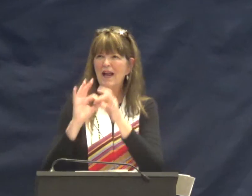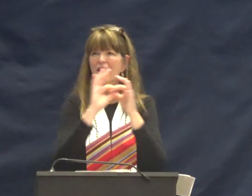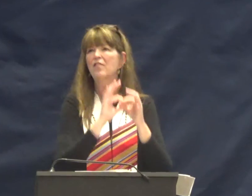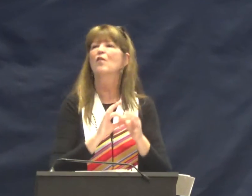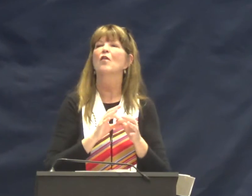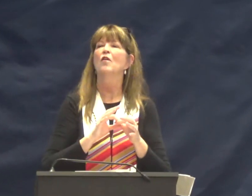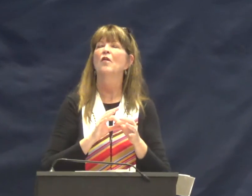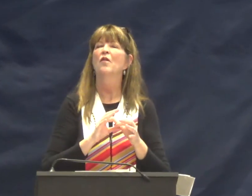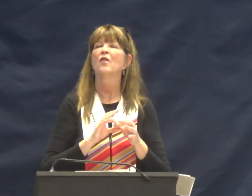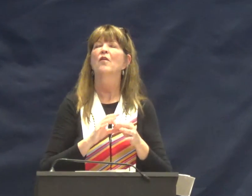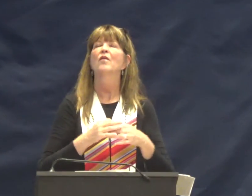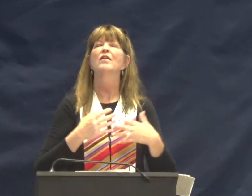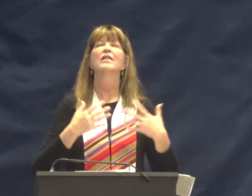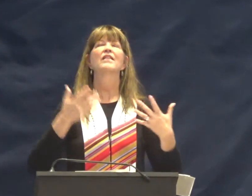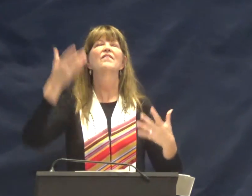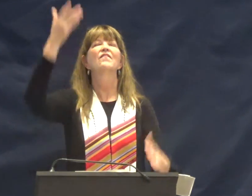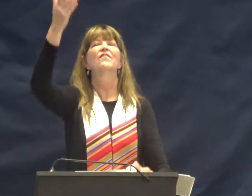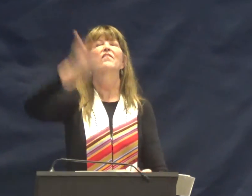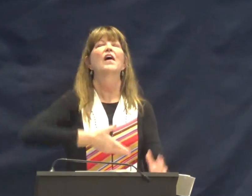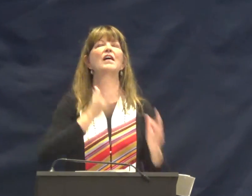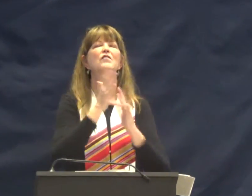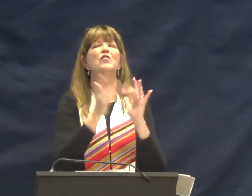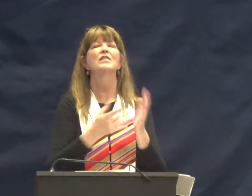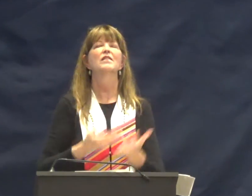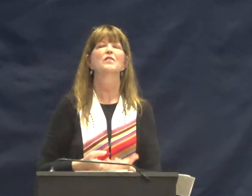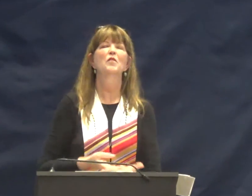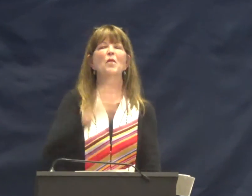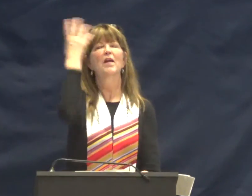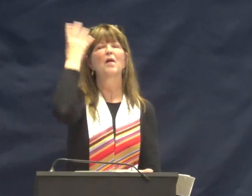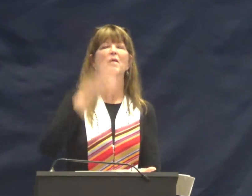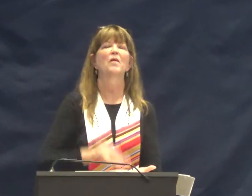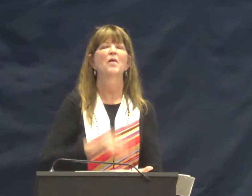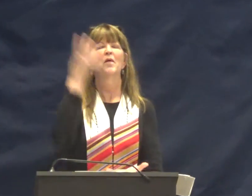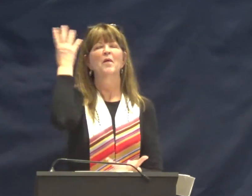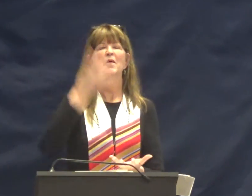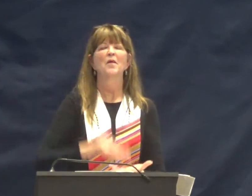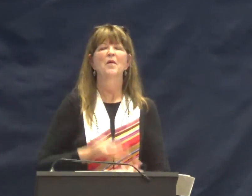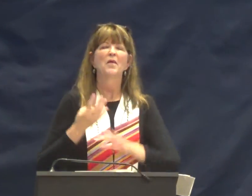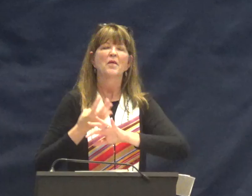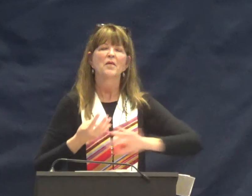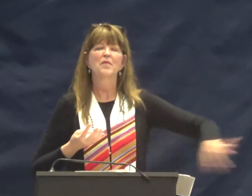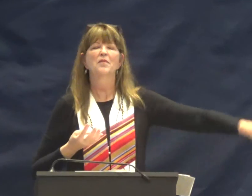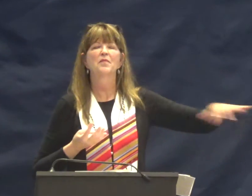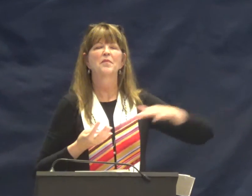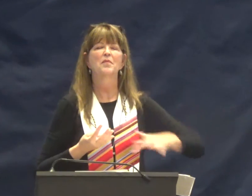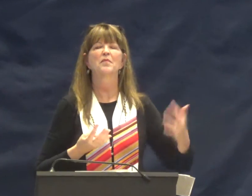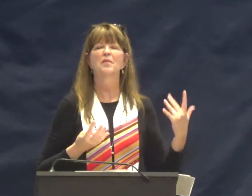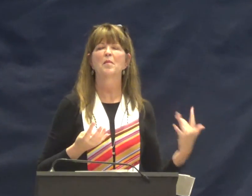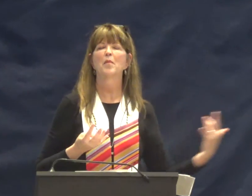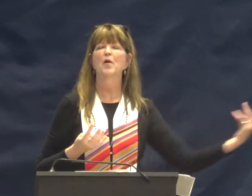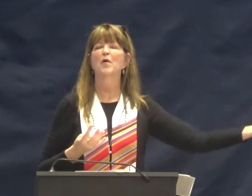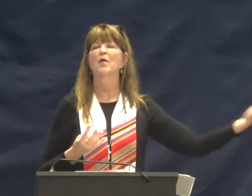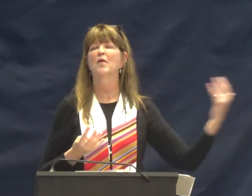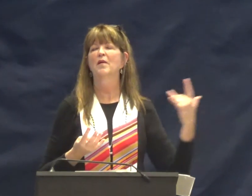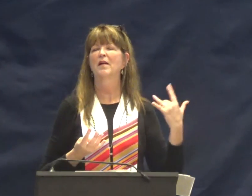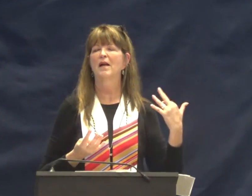Let's work together and invite Jesus to separate